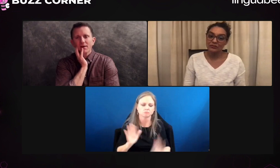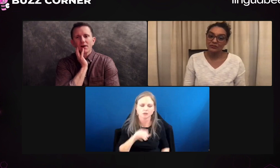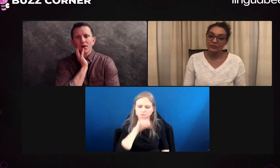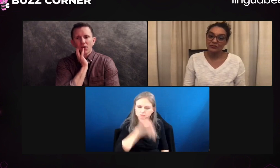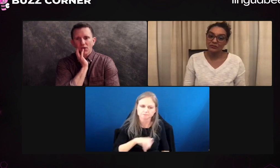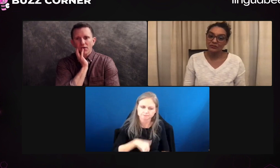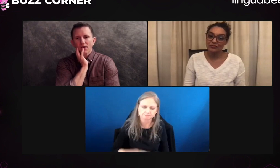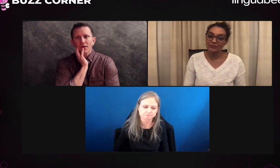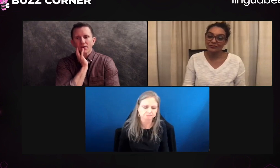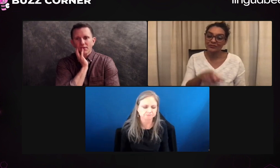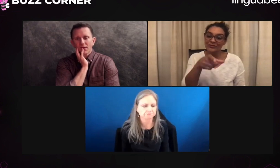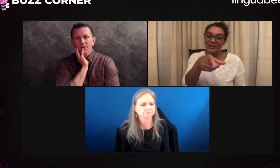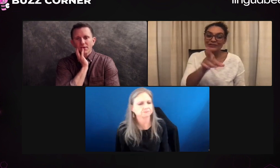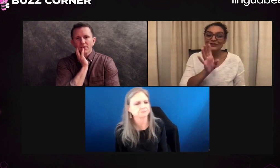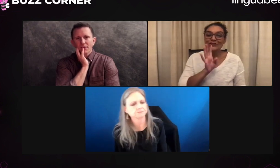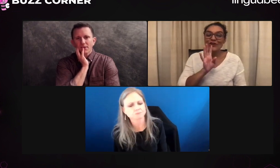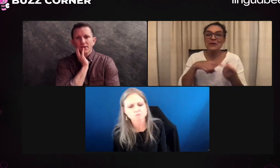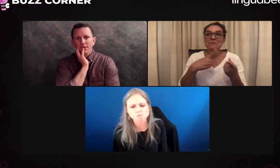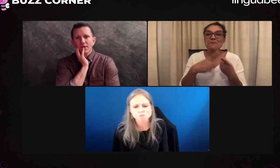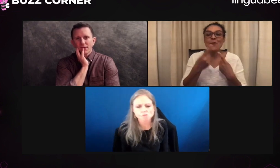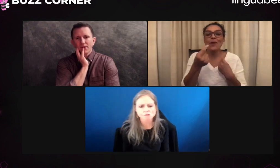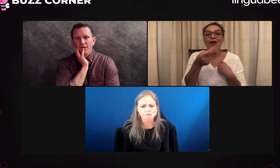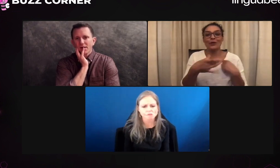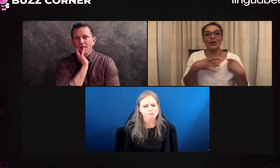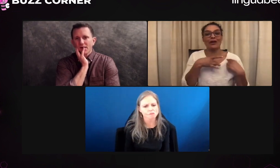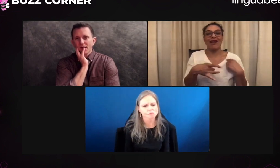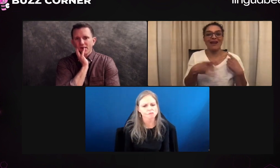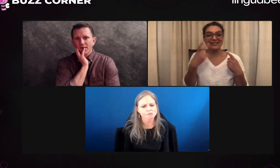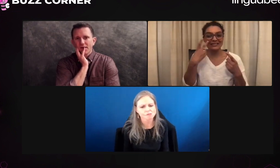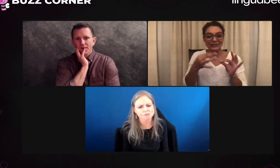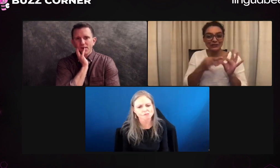access to what was happening in the environment. It was phenomenal.